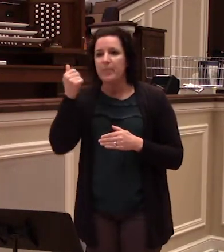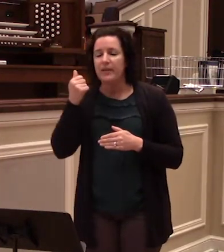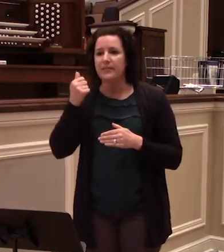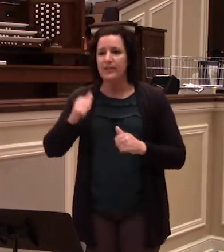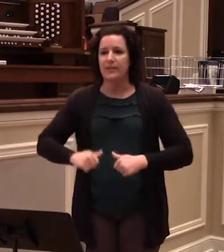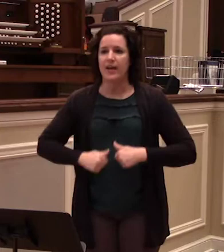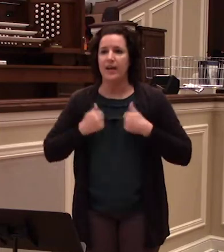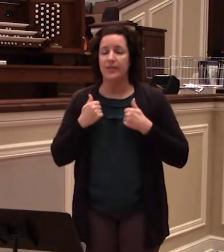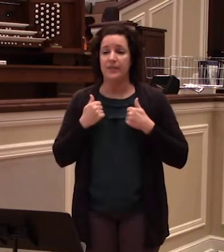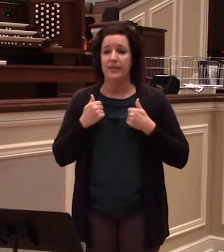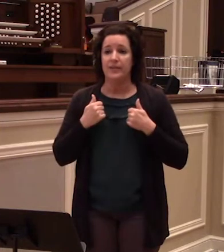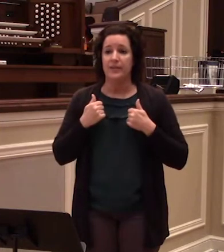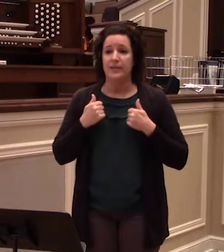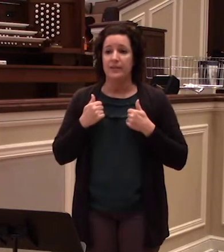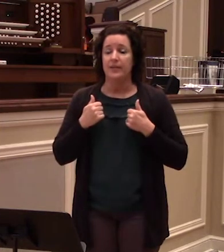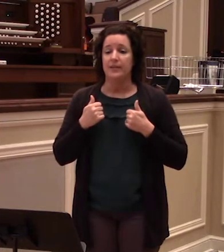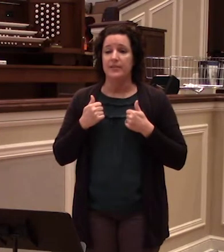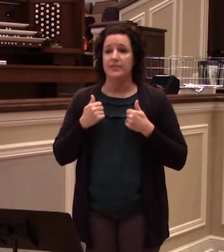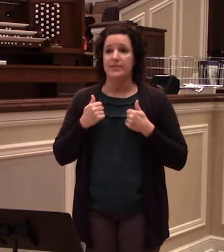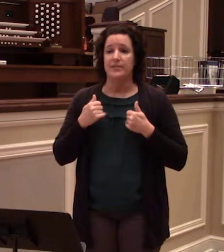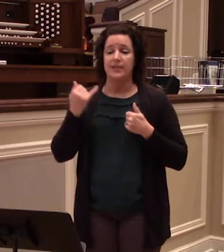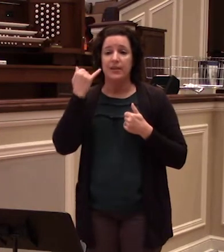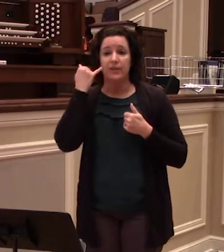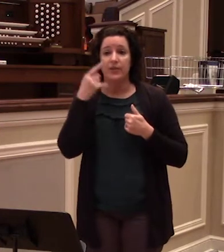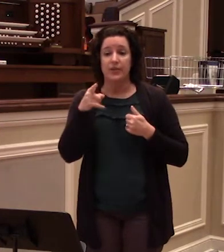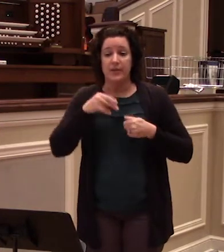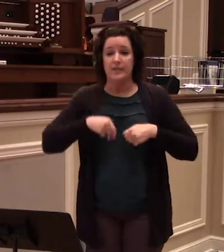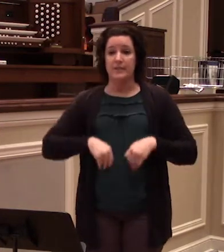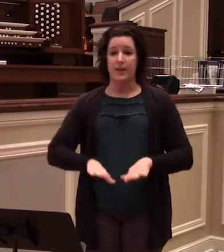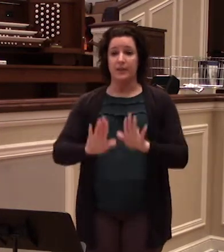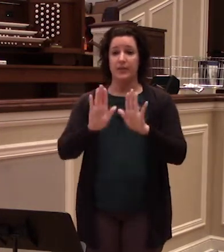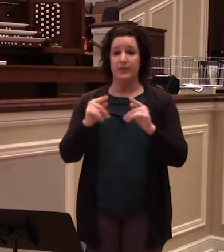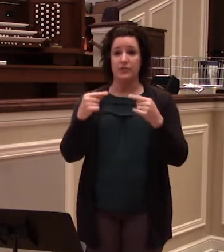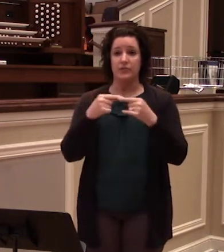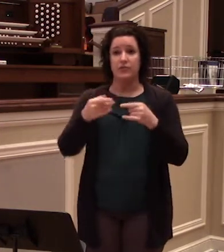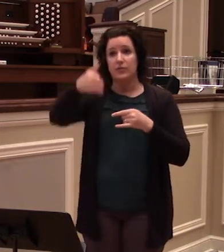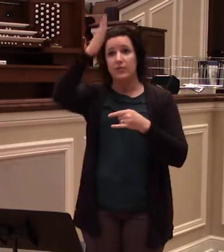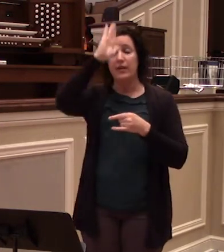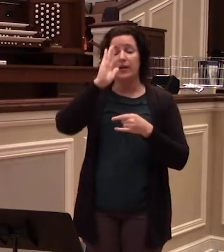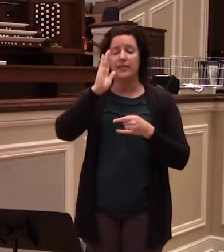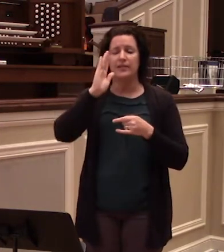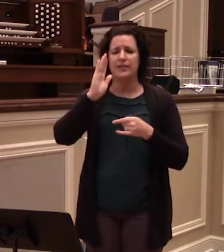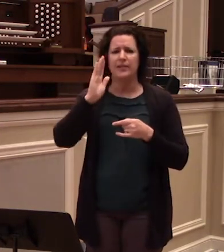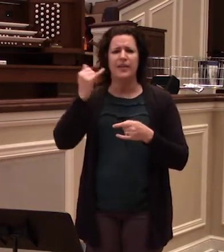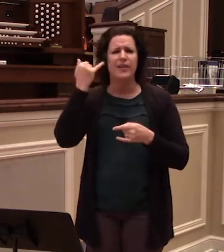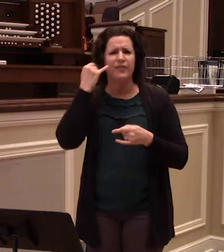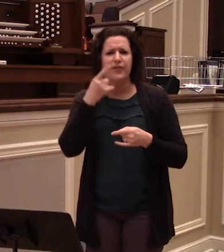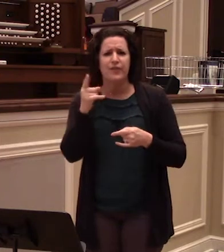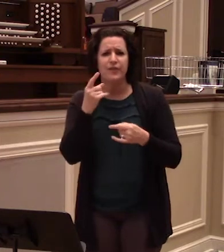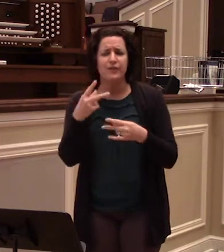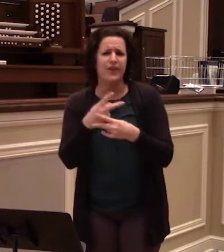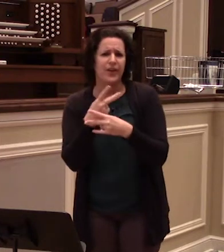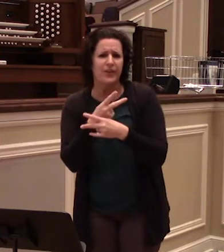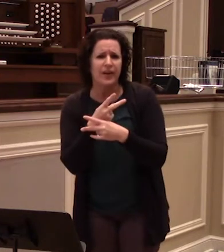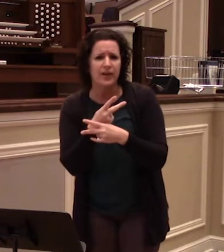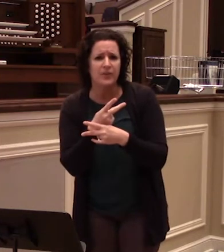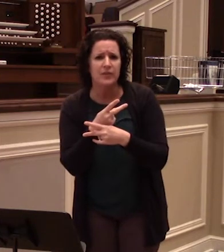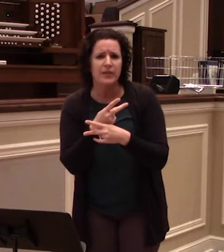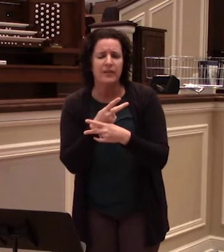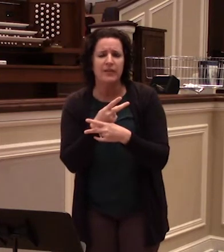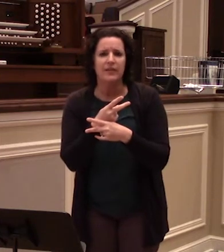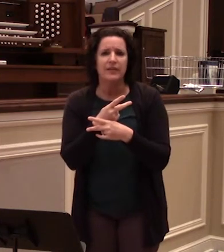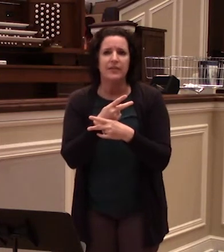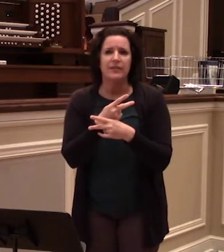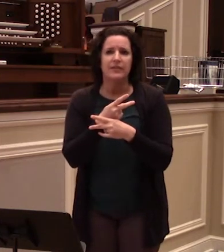way to live is to be a living sacrifice. And so Paul will say, once you figured out, or once Jesus has poured